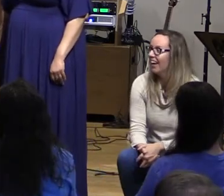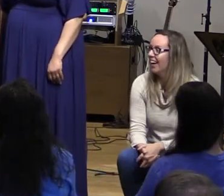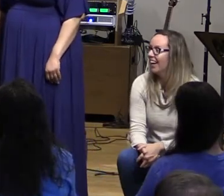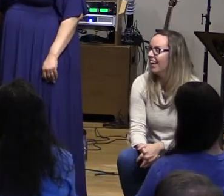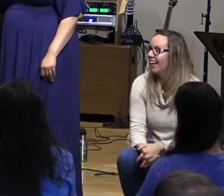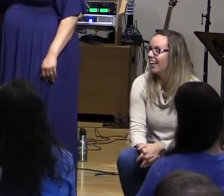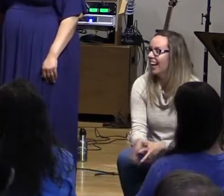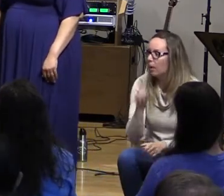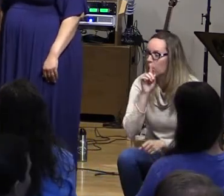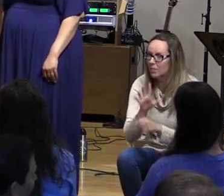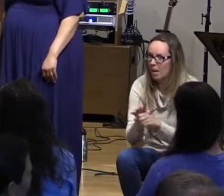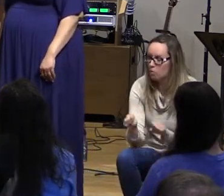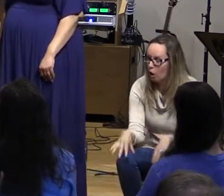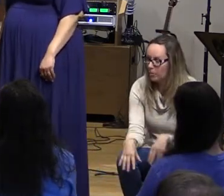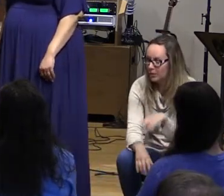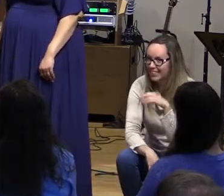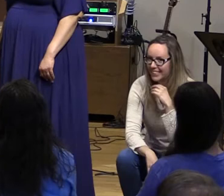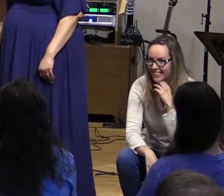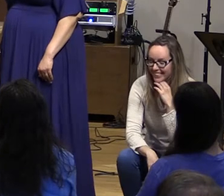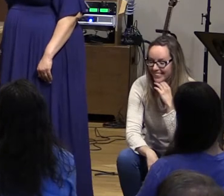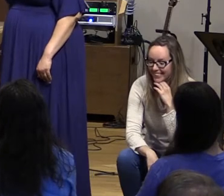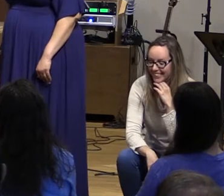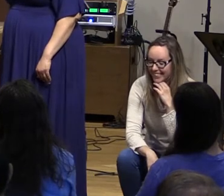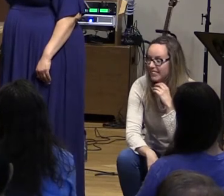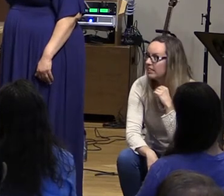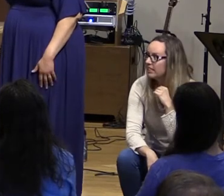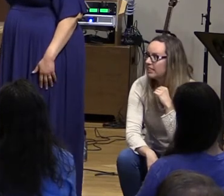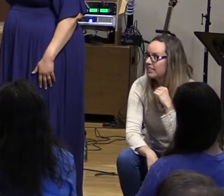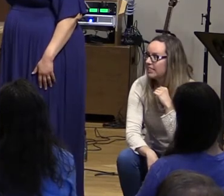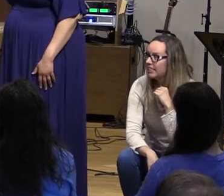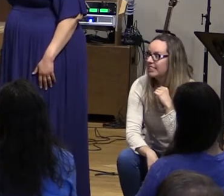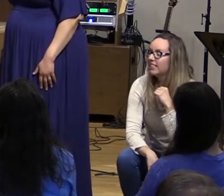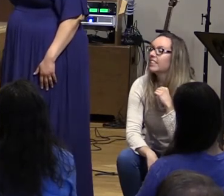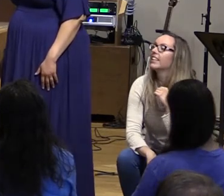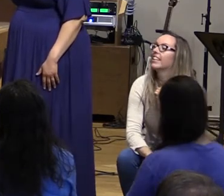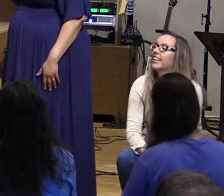I promise I won't drop you in. Okay. Are you ready?